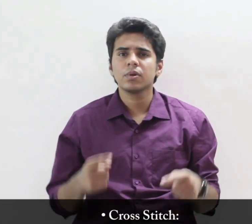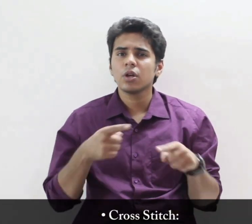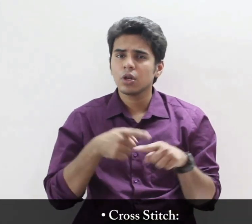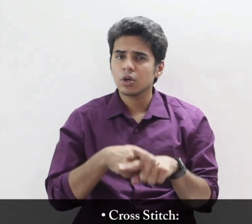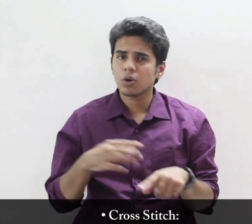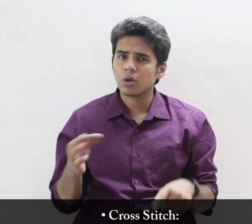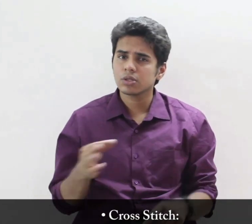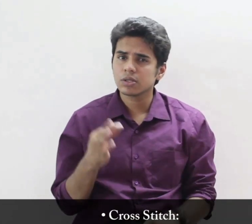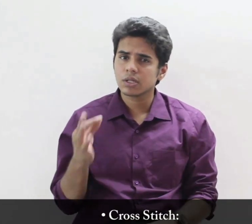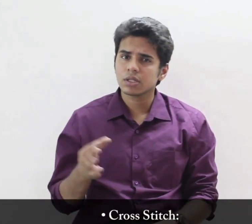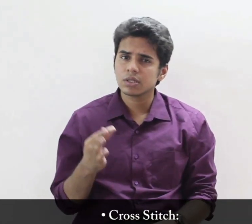Cross stitch.